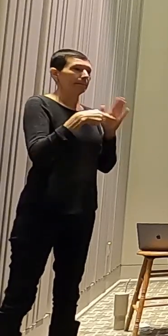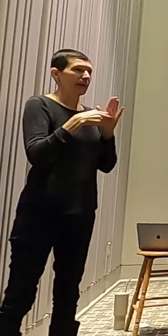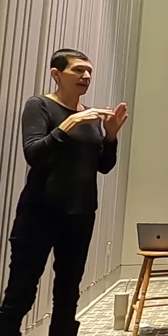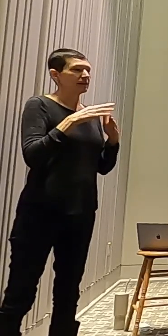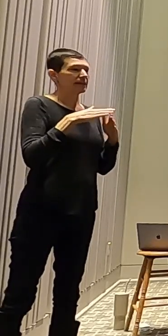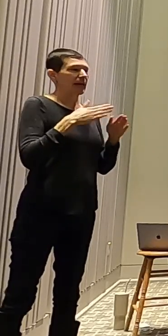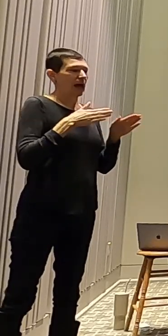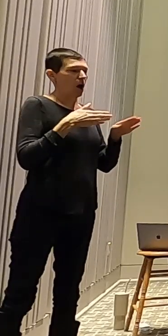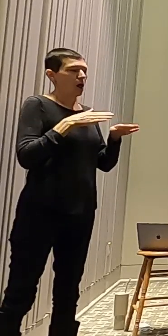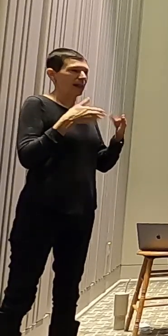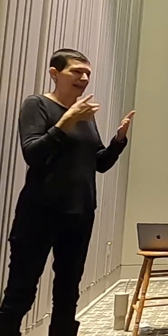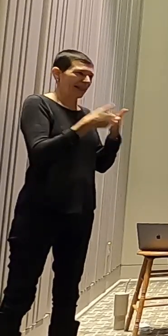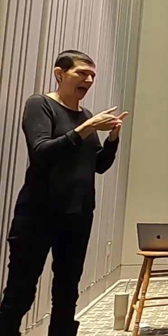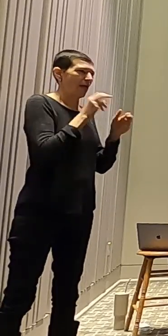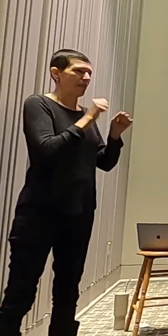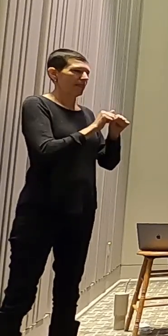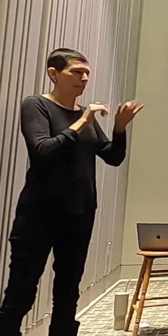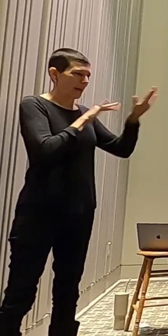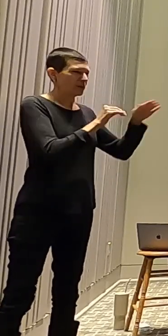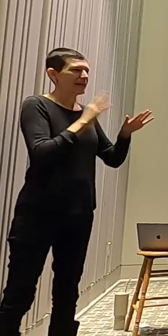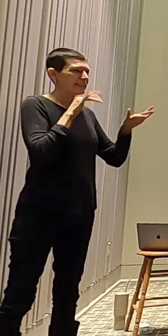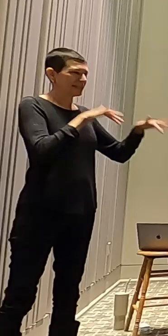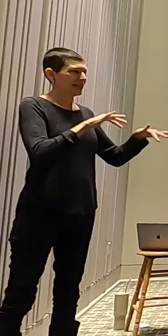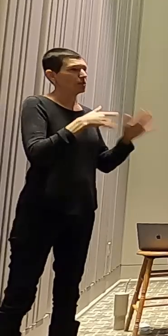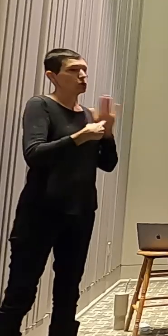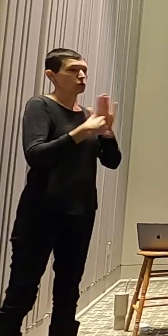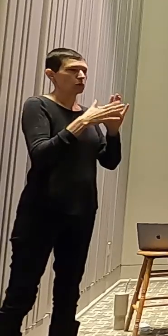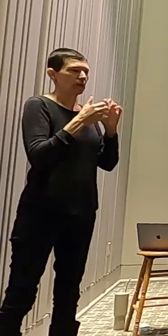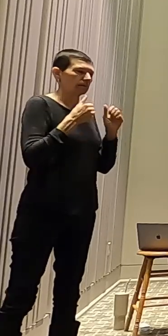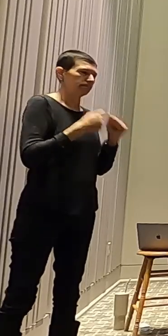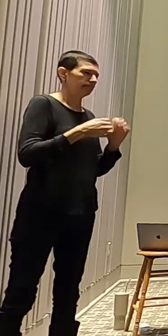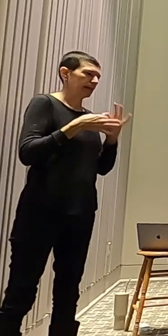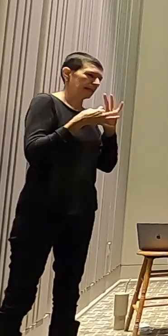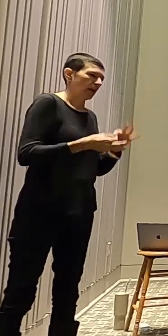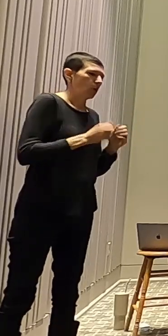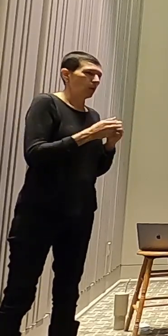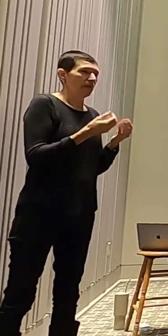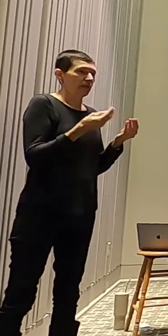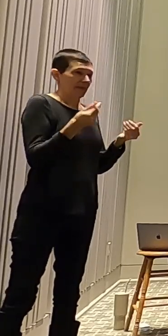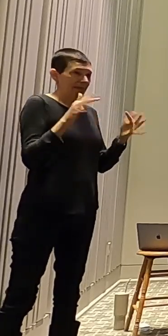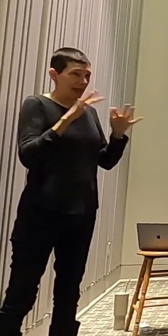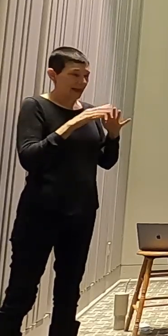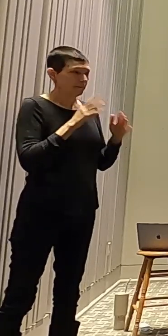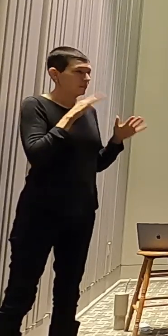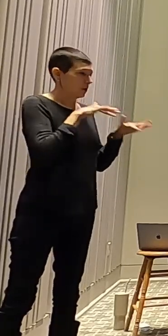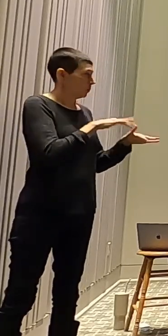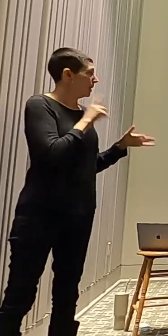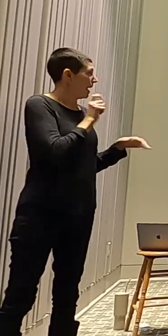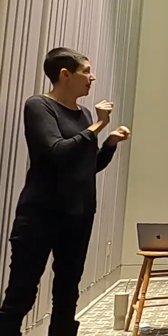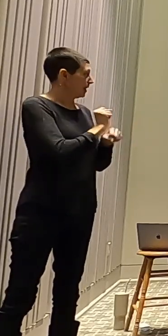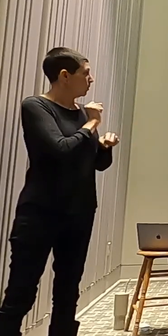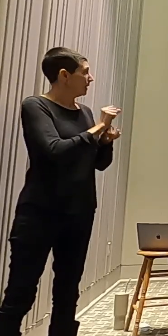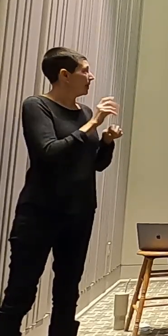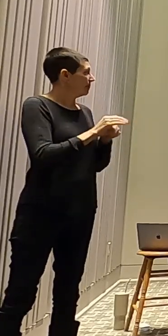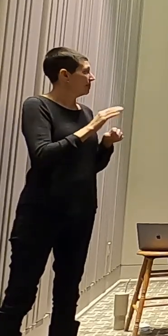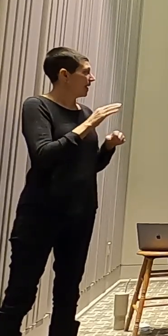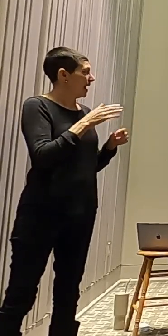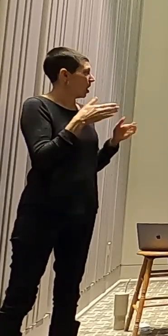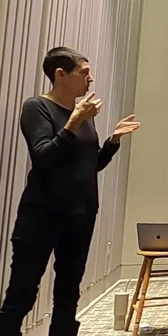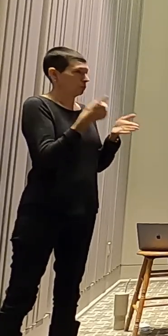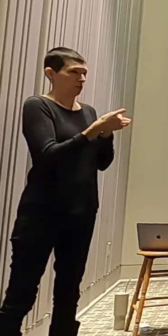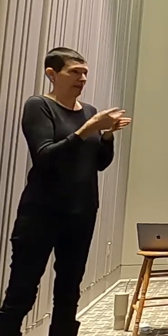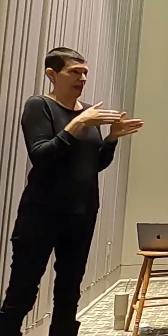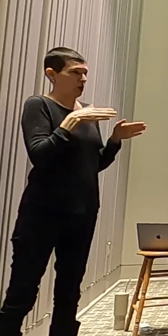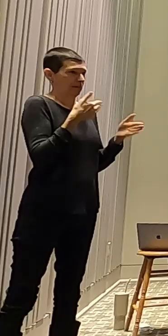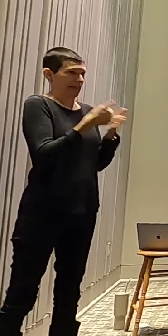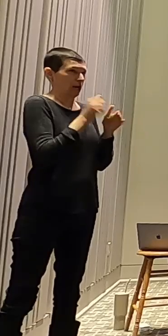the mountains and sea, which reflects their deep connection to both land and ocean, and quite literally, they're all along mountain and sea.